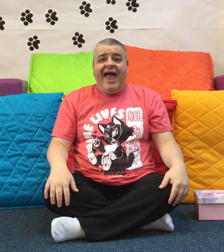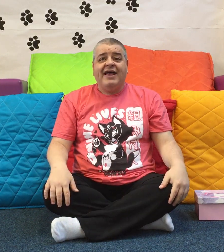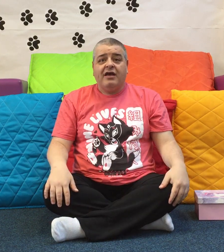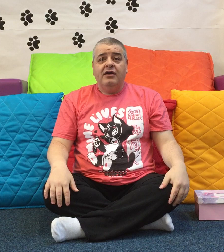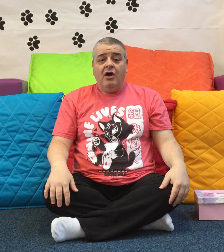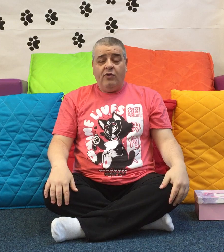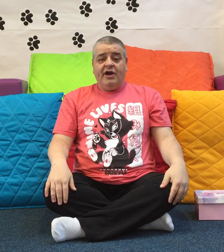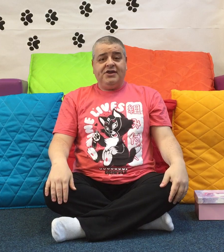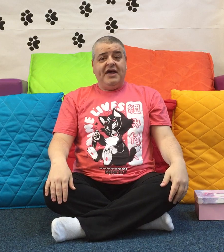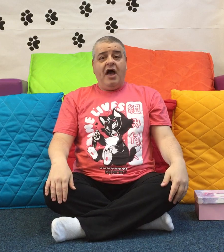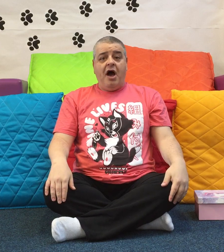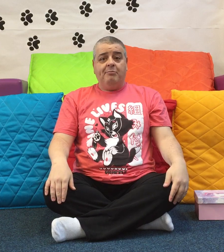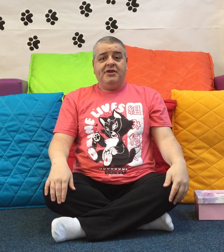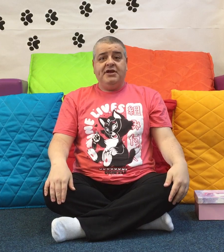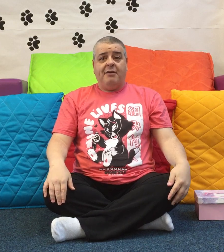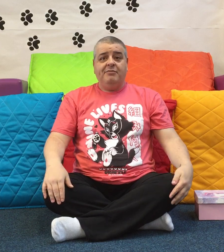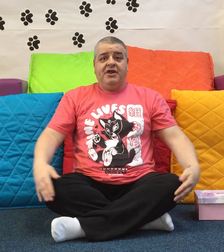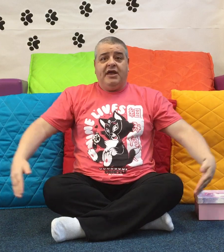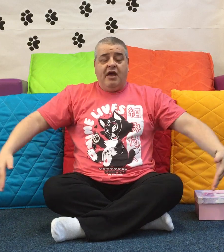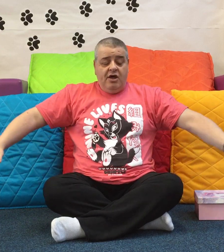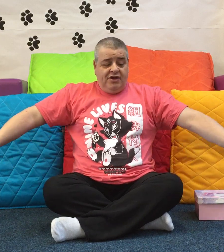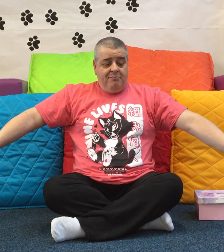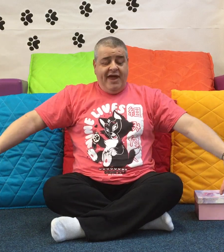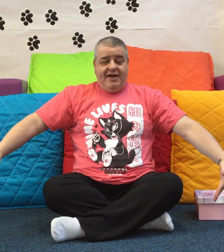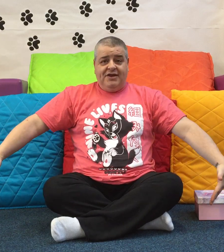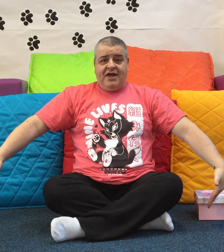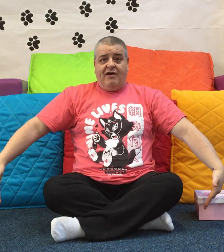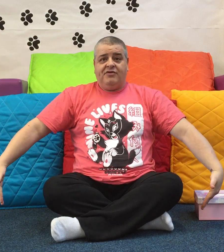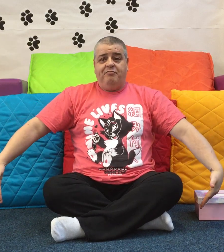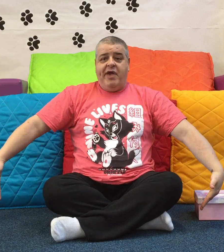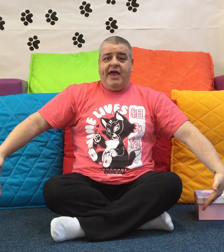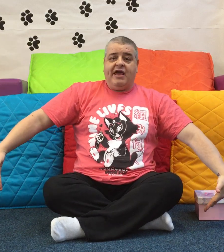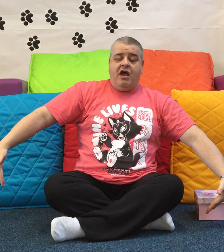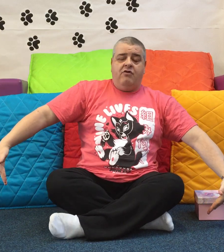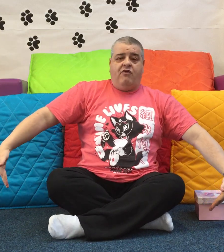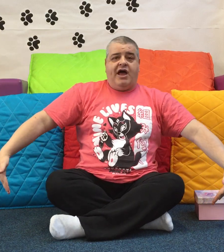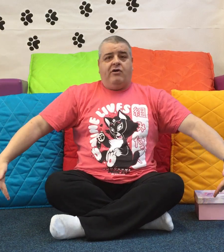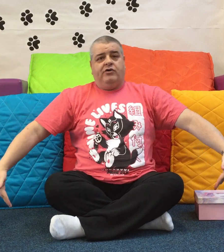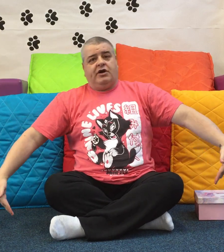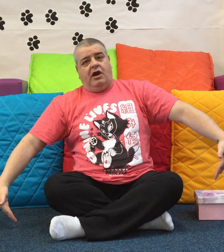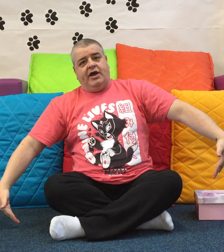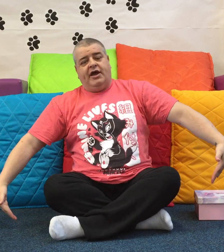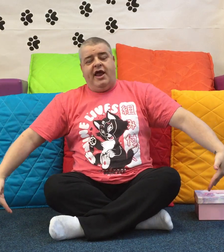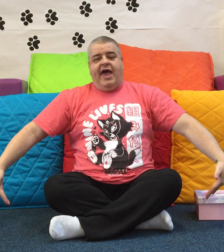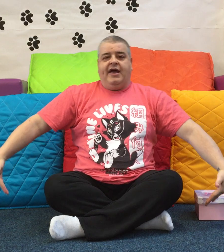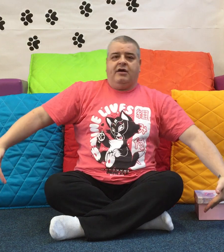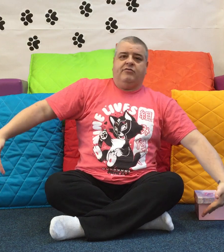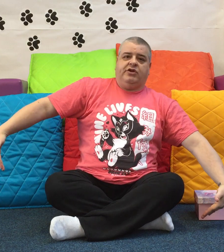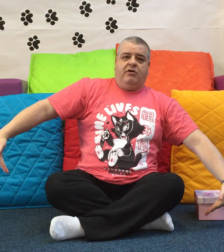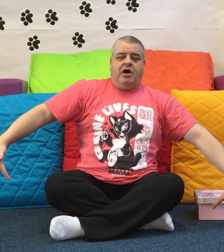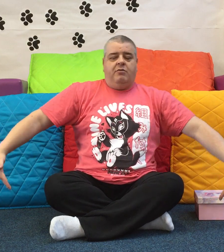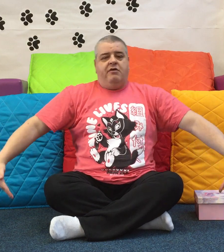egg. We're going to sing Humpty Dumpty. So make yourselves big and round like an egg. So are we